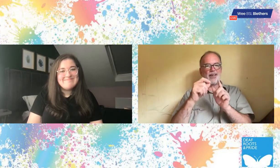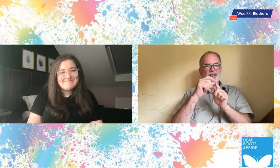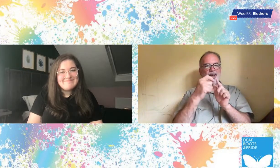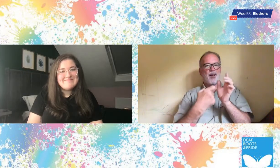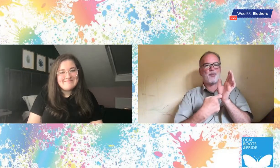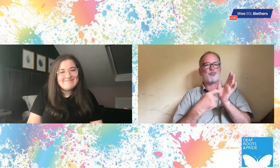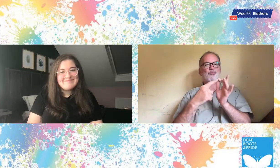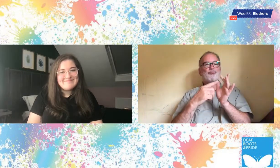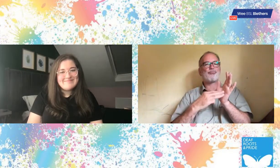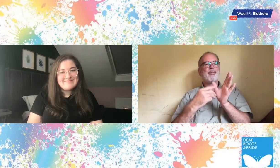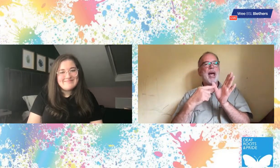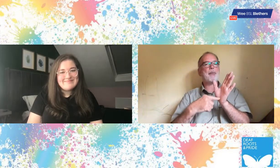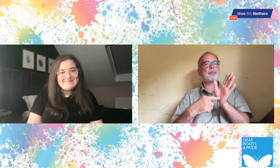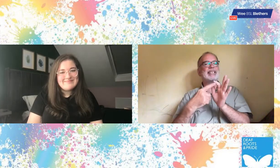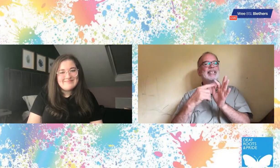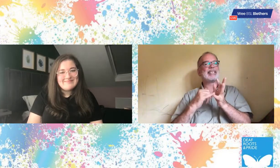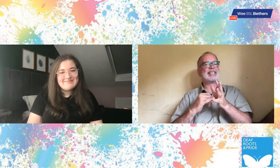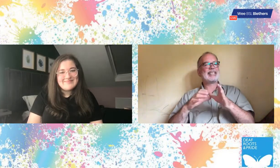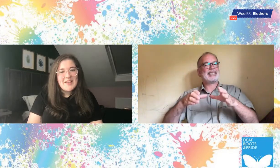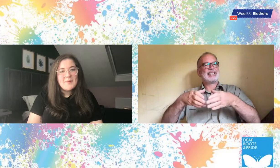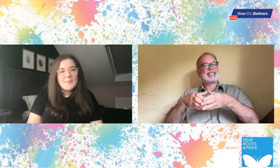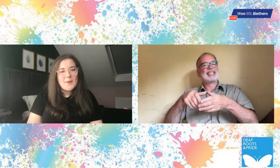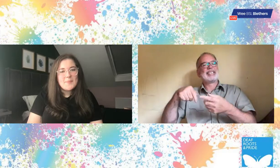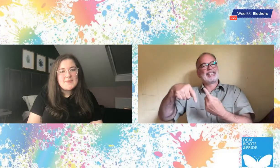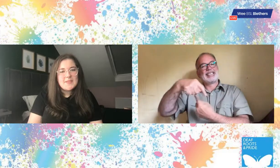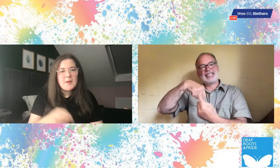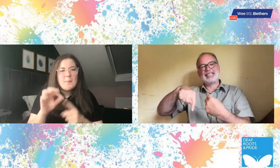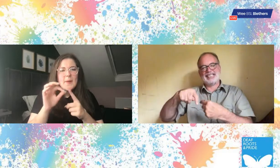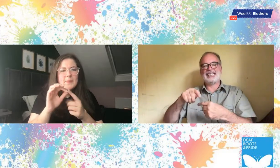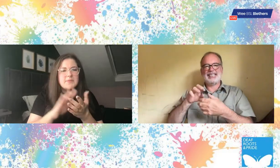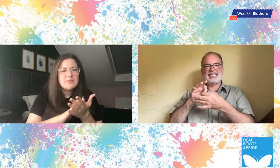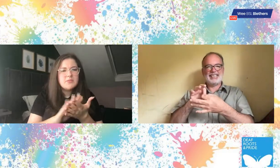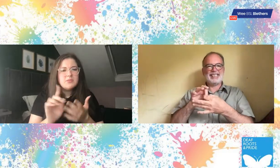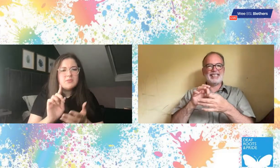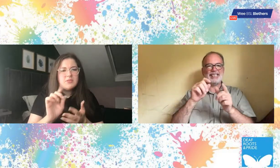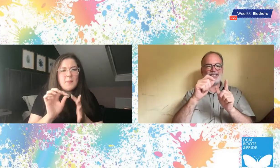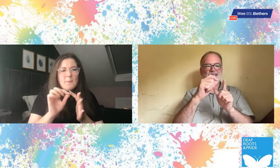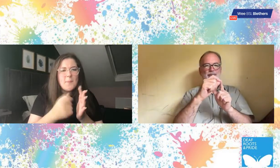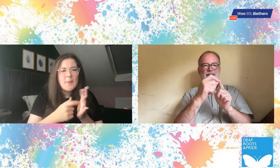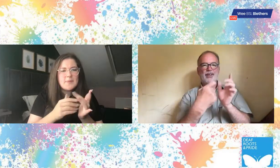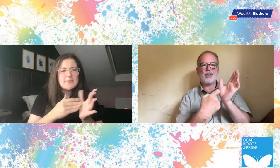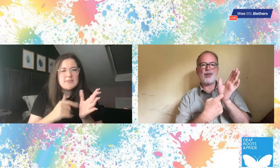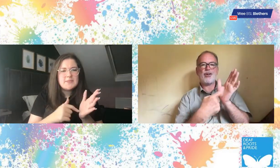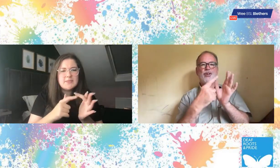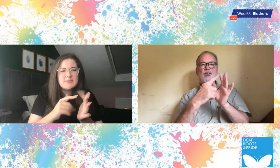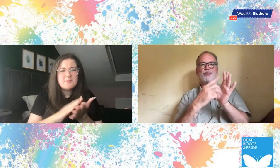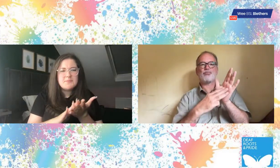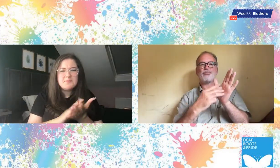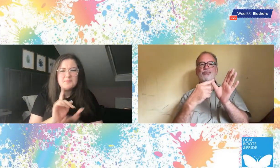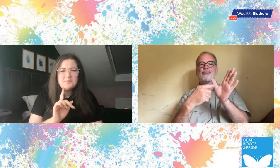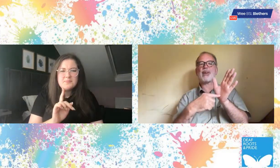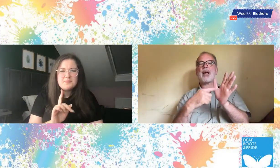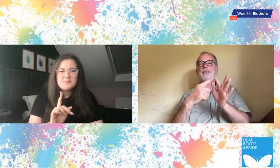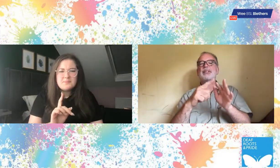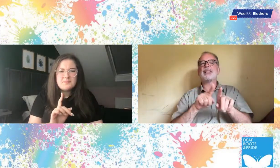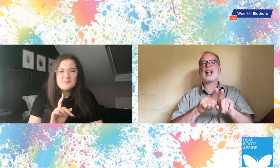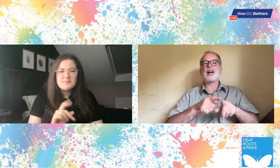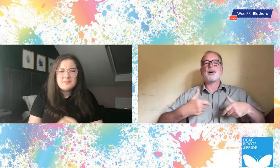The lemurs, I think, because we're quite close relatives, any primates, What you does know, that obviously mean, we're John? really